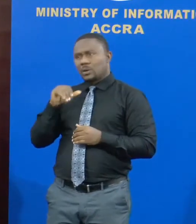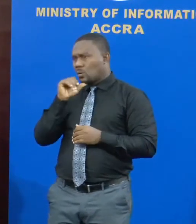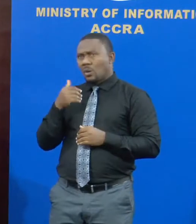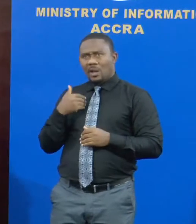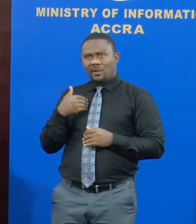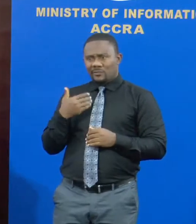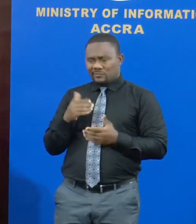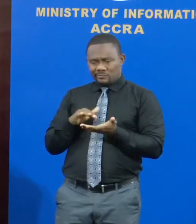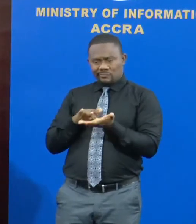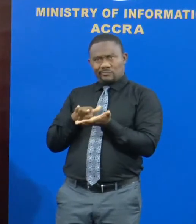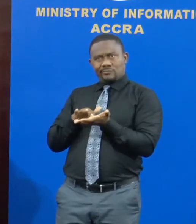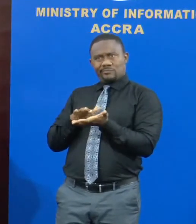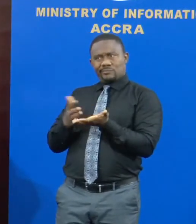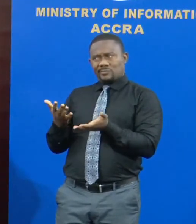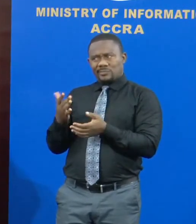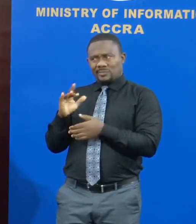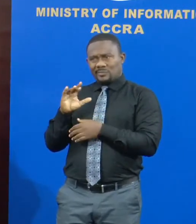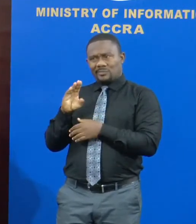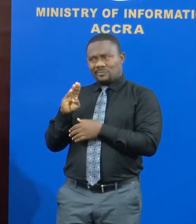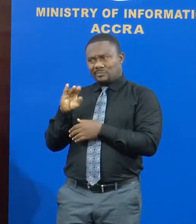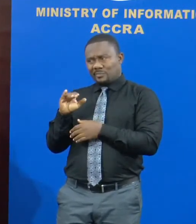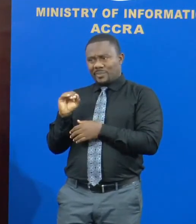of the nominated dependents.